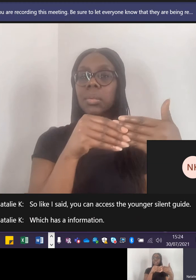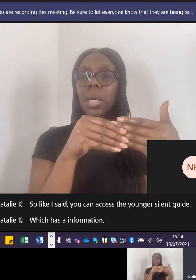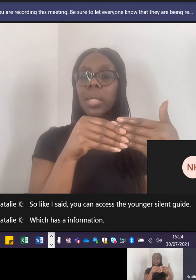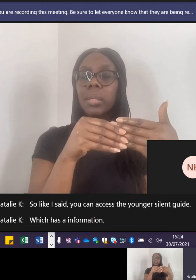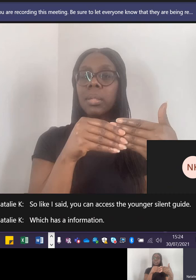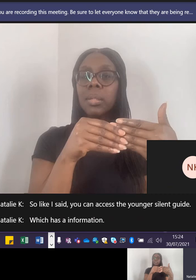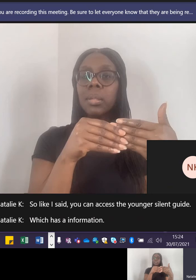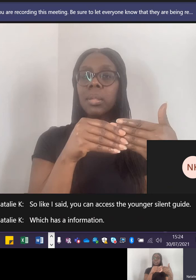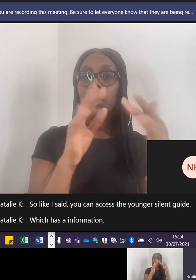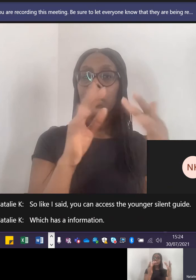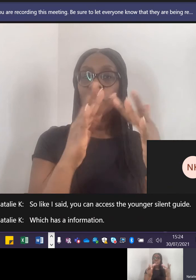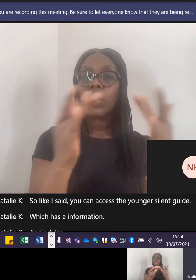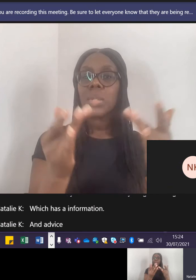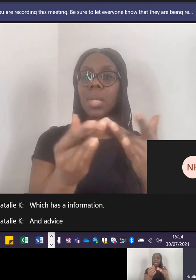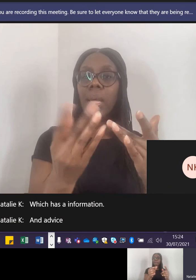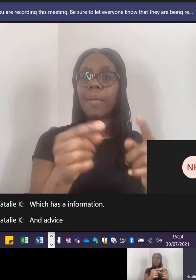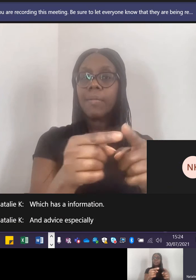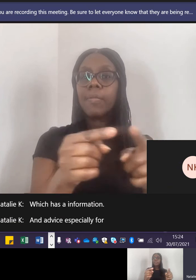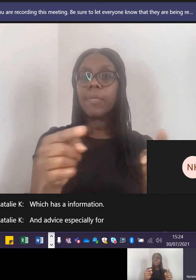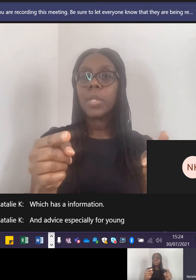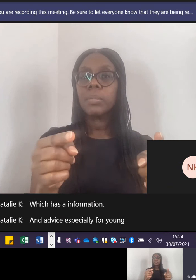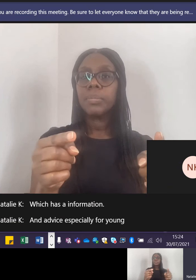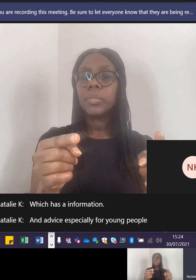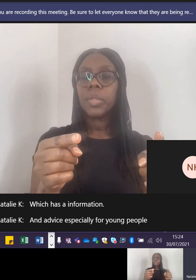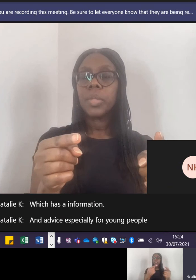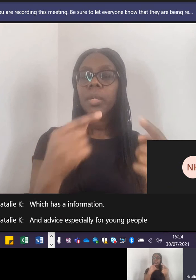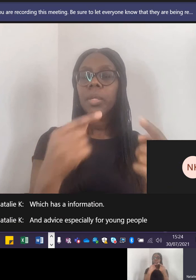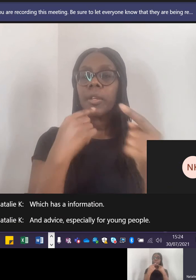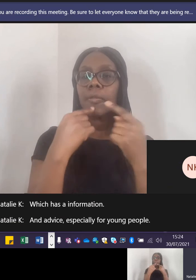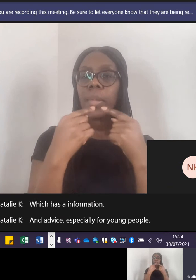and advice, especially for young people,